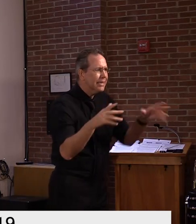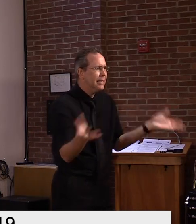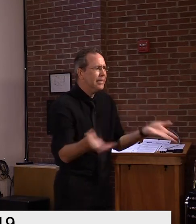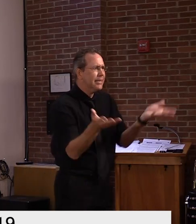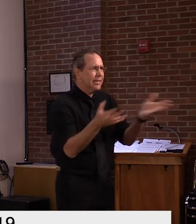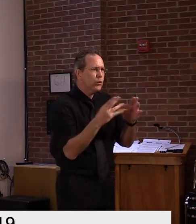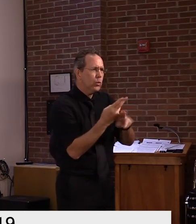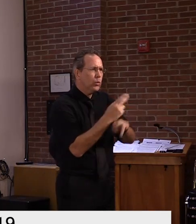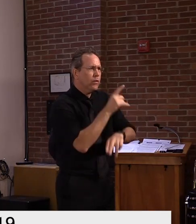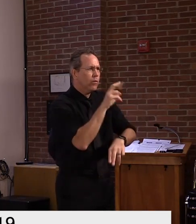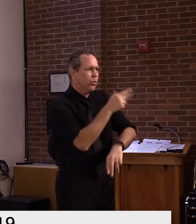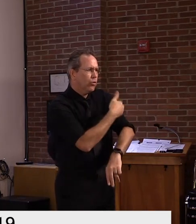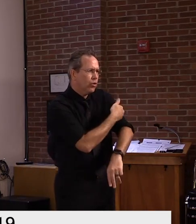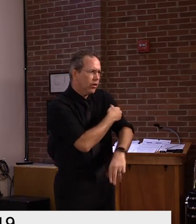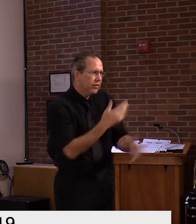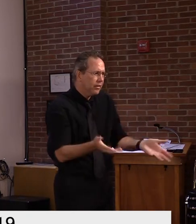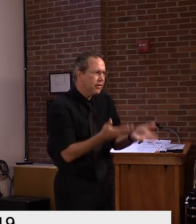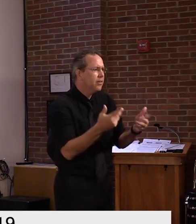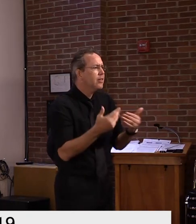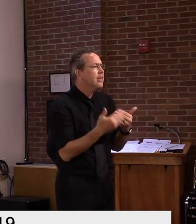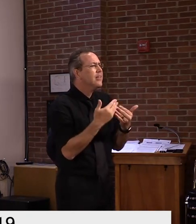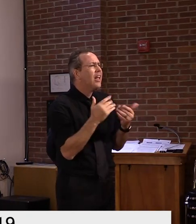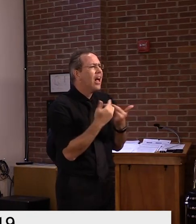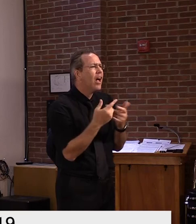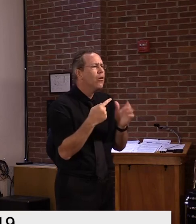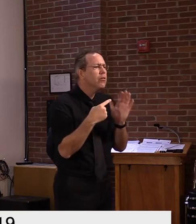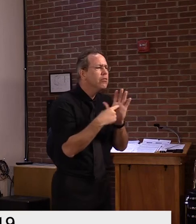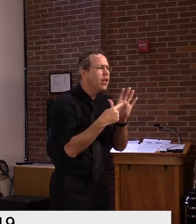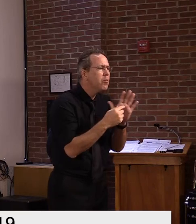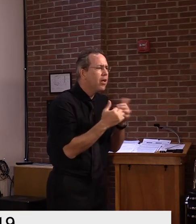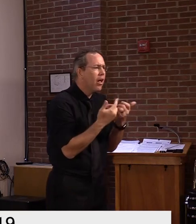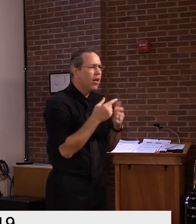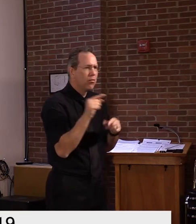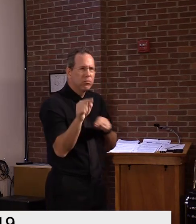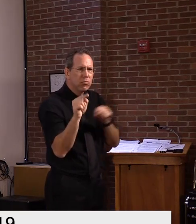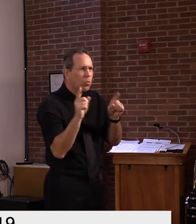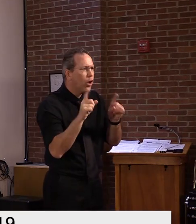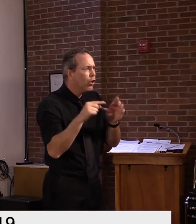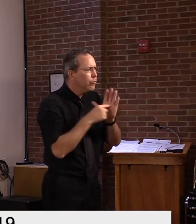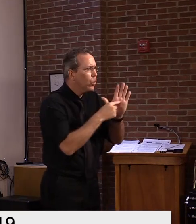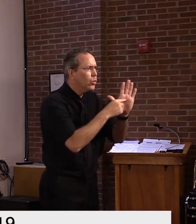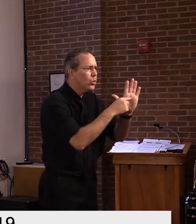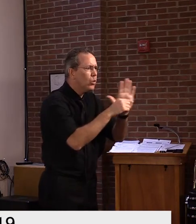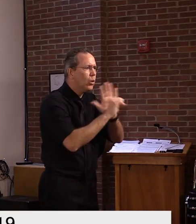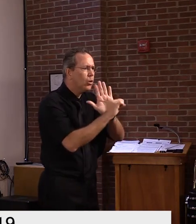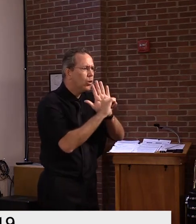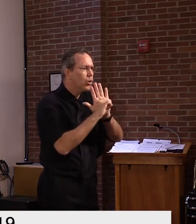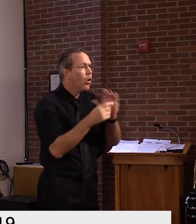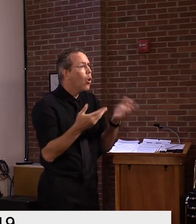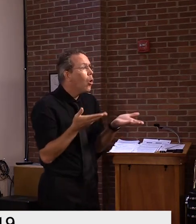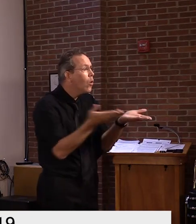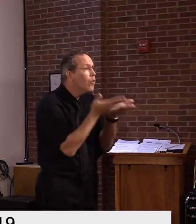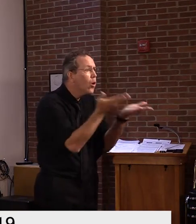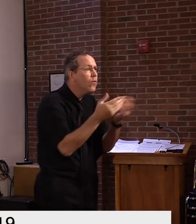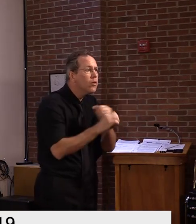so accessible that they'd have to consciously say, I am not getting a flu shot,